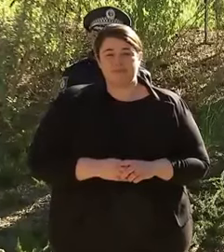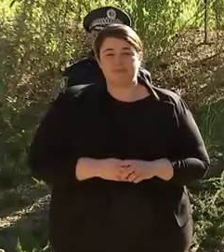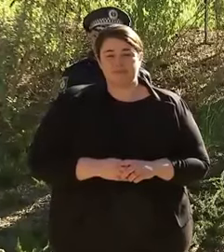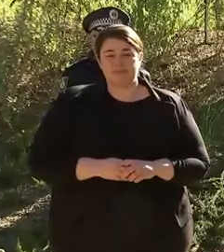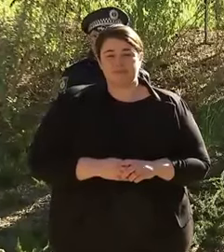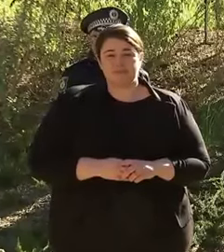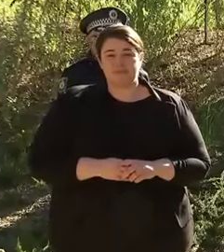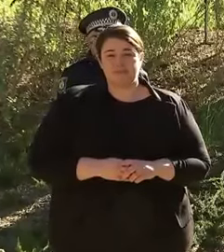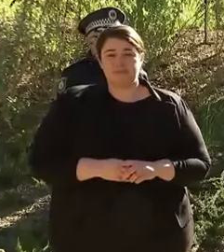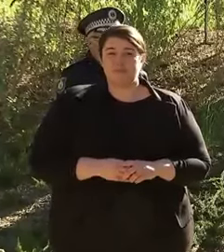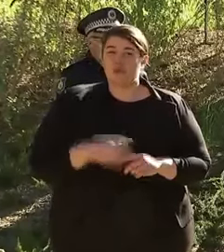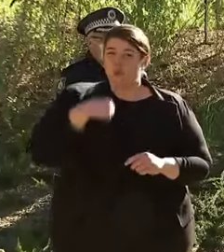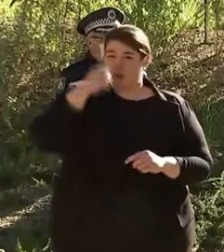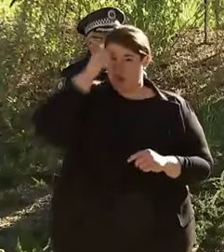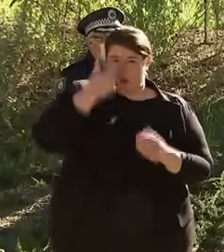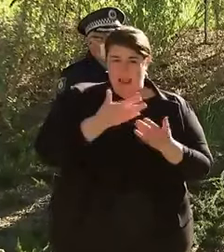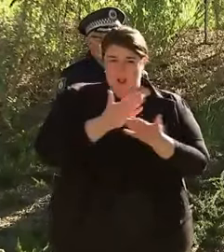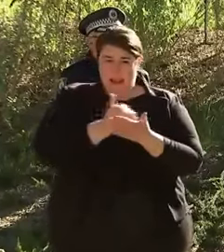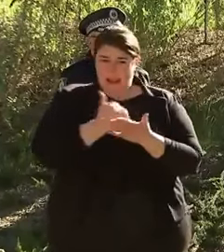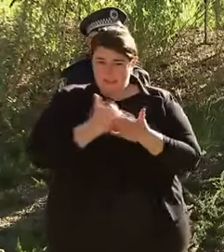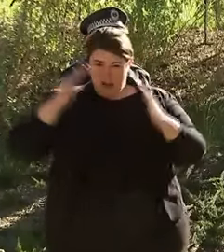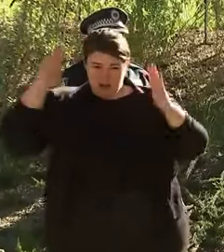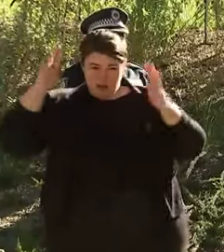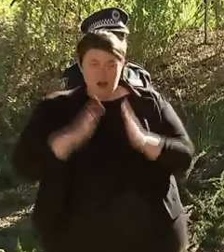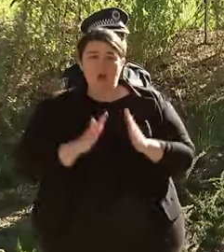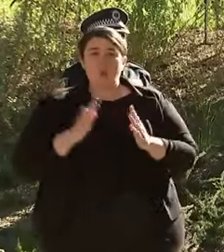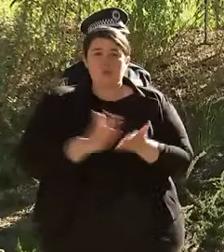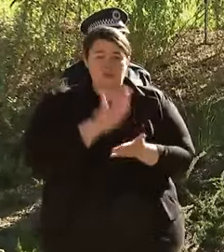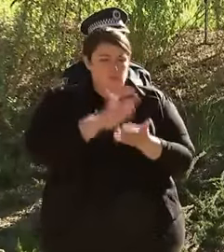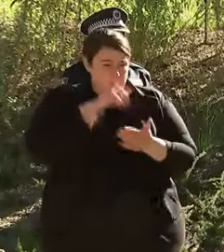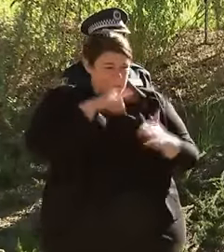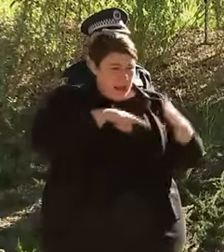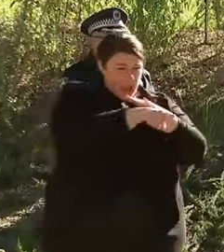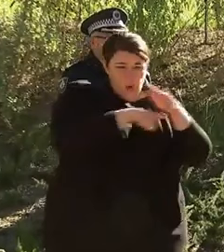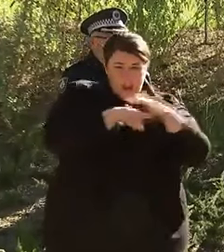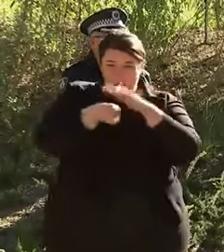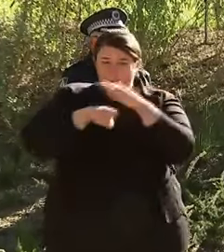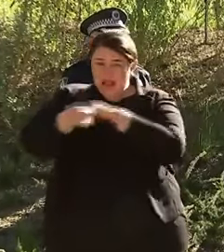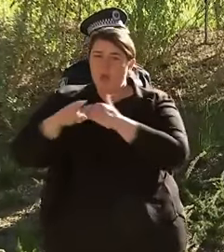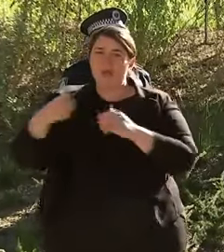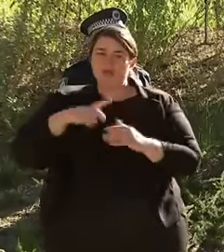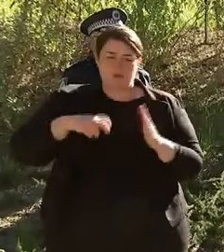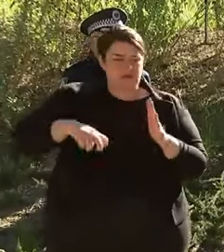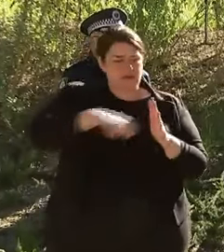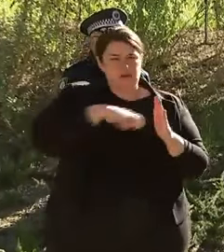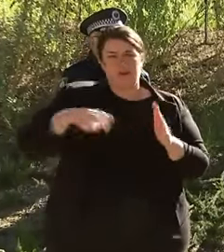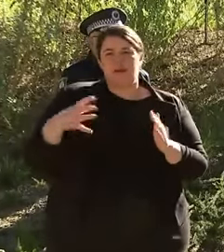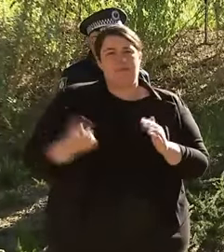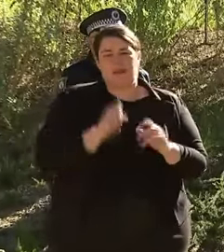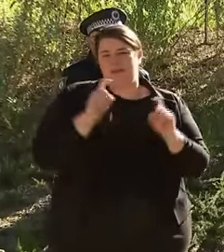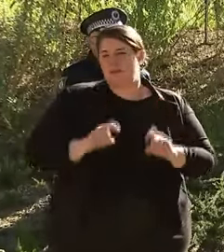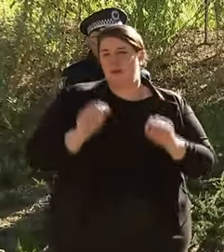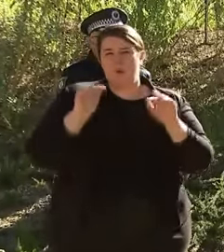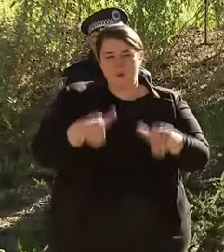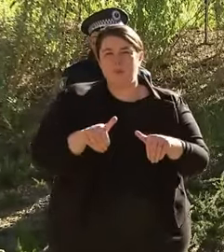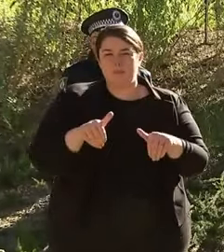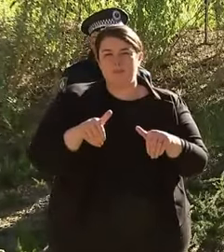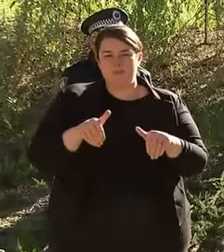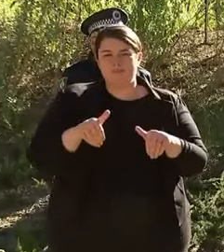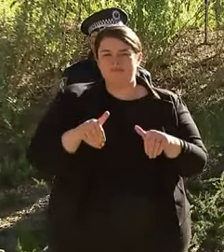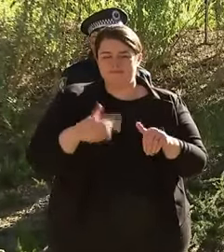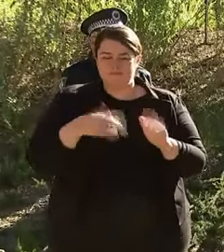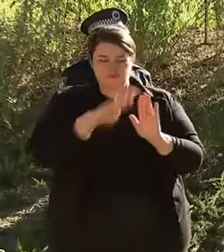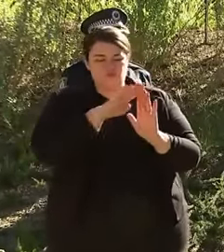disease, but the measure of our success will be to limit the number of people who've been out and about in the community who get the disease. And that's why we are